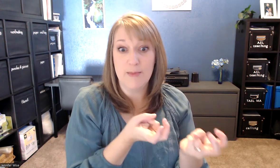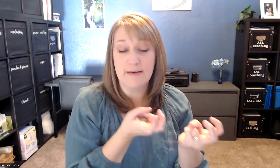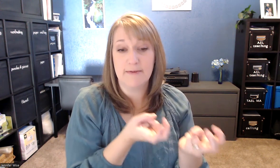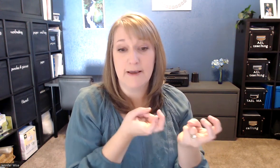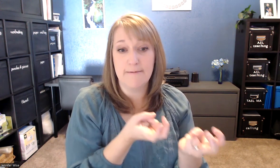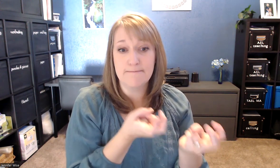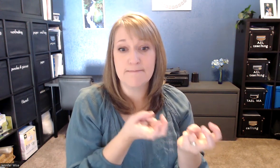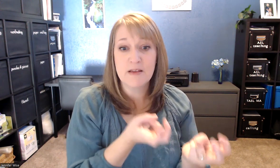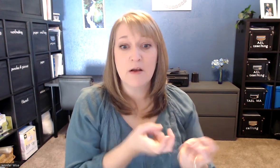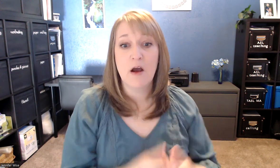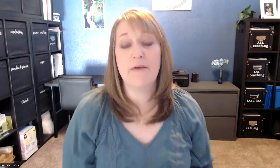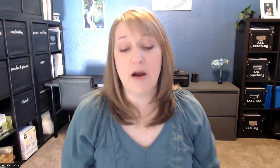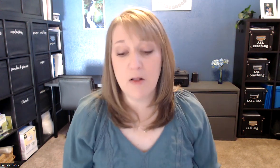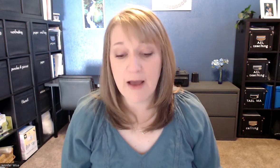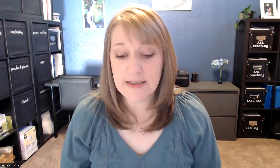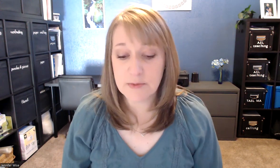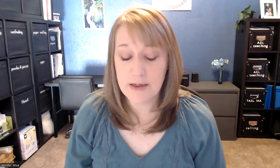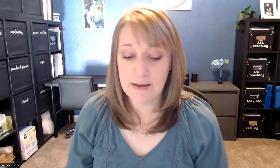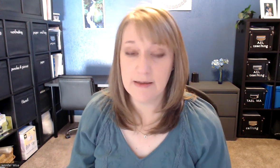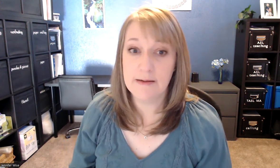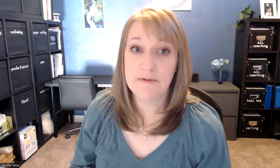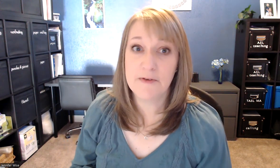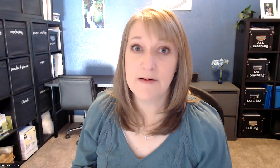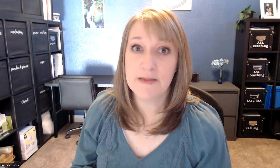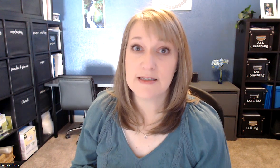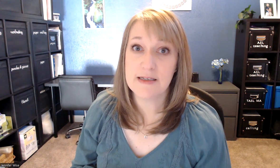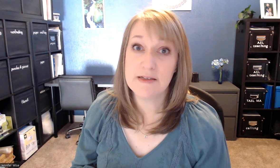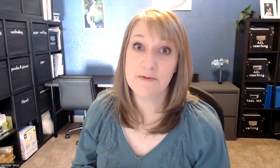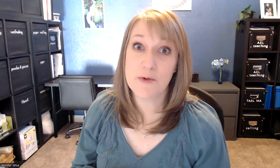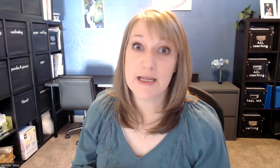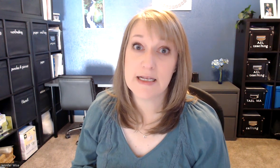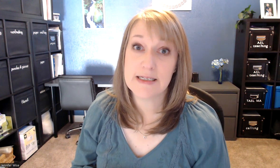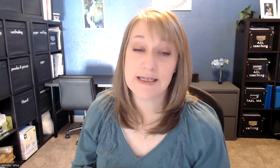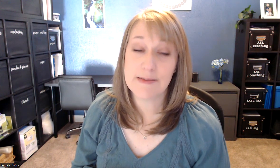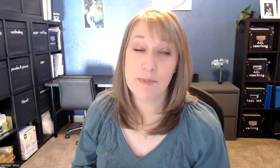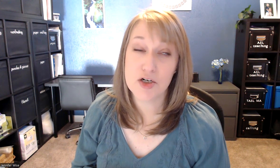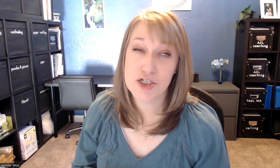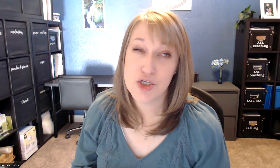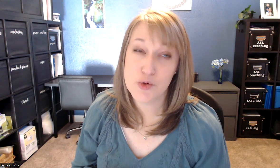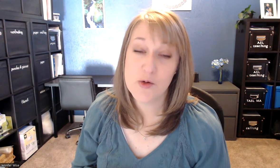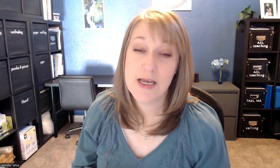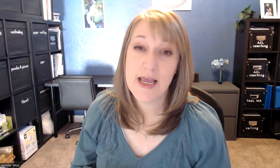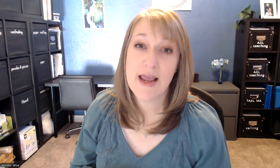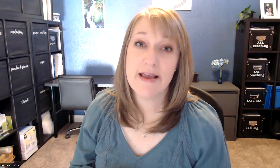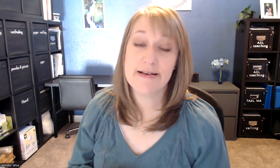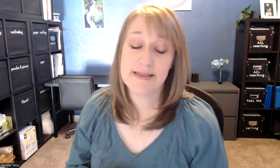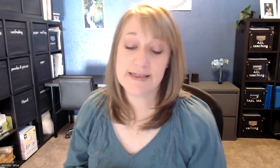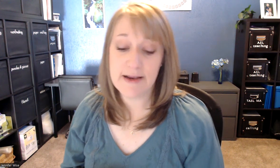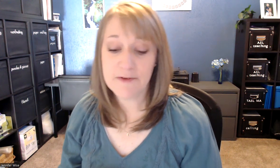movement. Okay. All right. Our last one from this list, 46 part 2, is the sign for